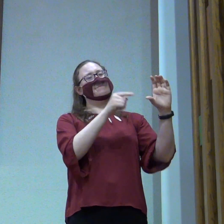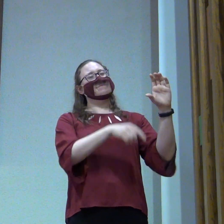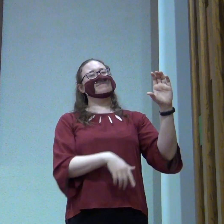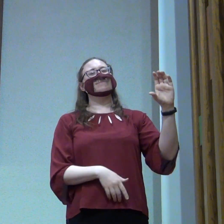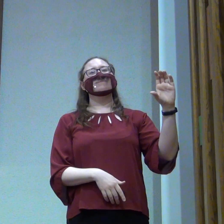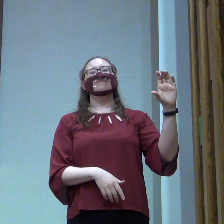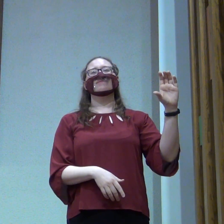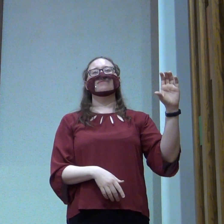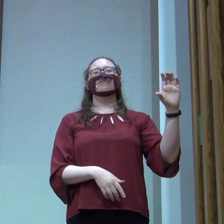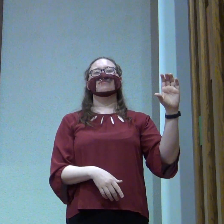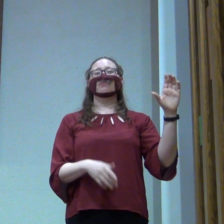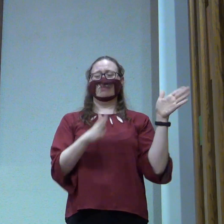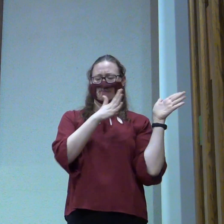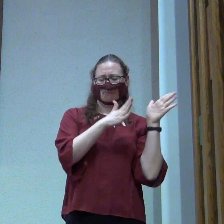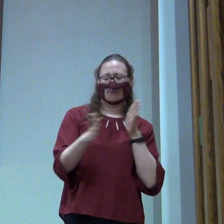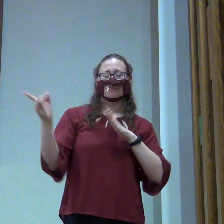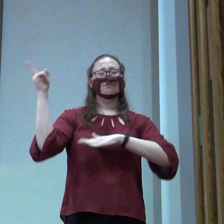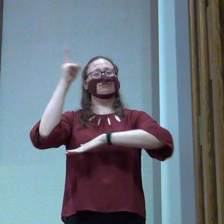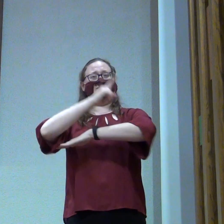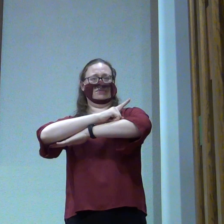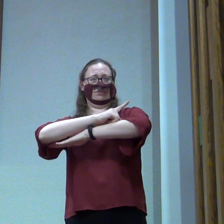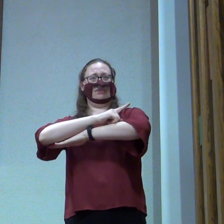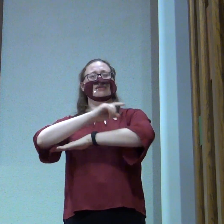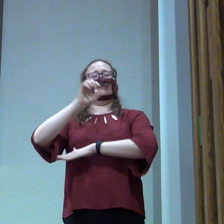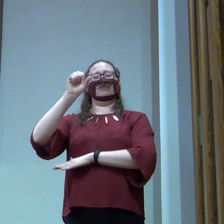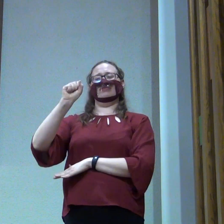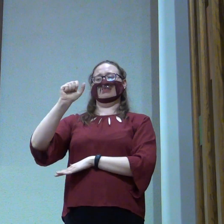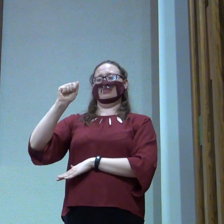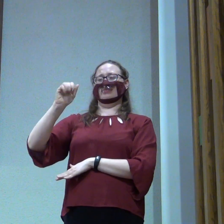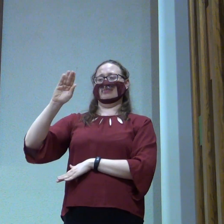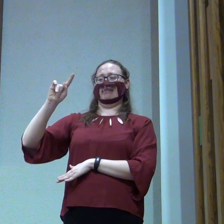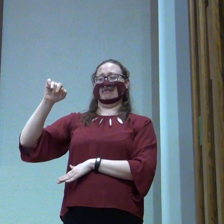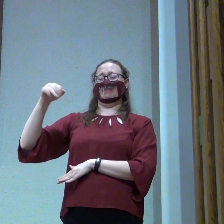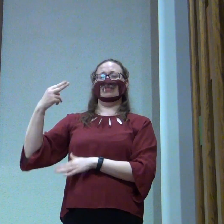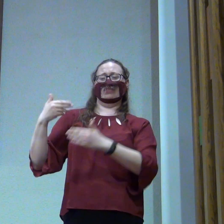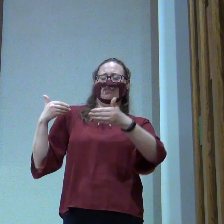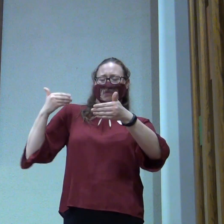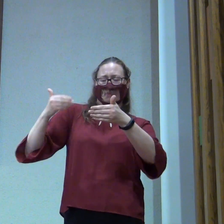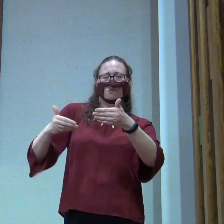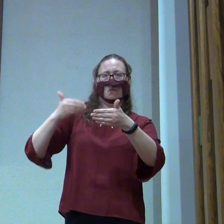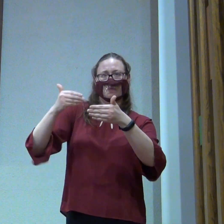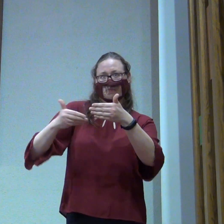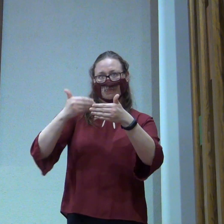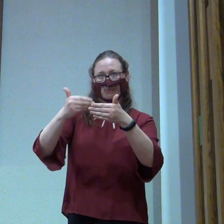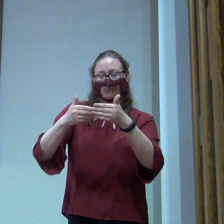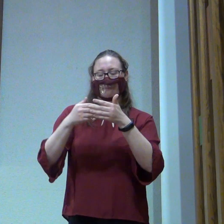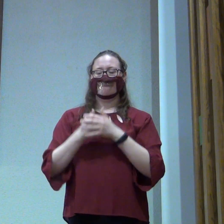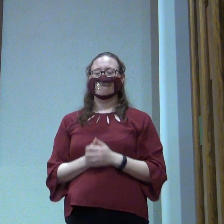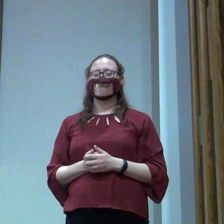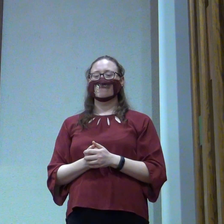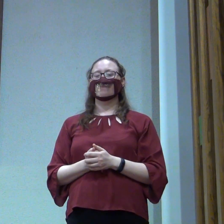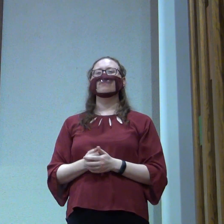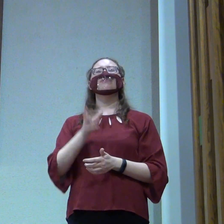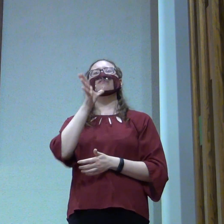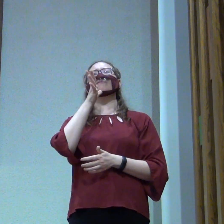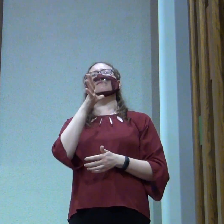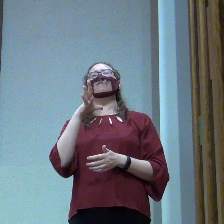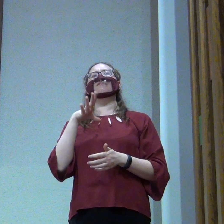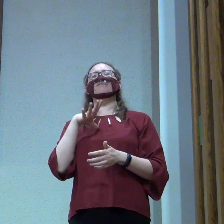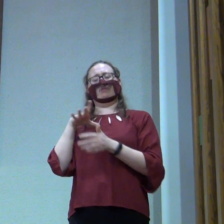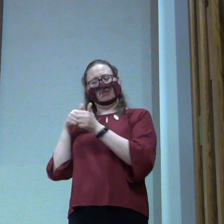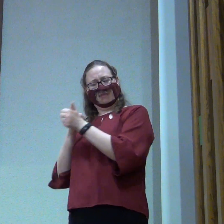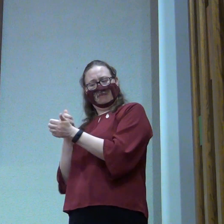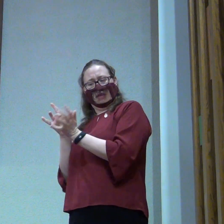It was preparation day, and the Sabbath was about to begin. The women who had come